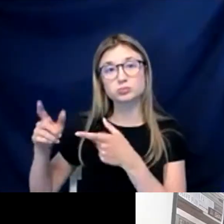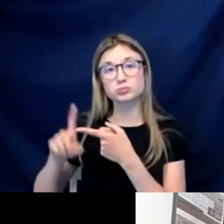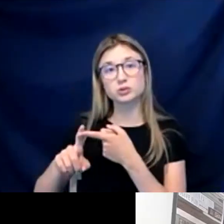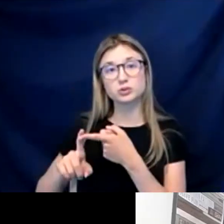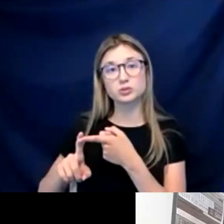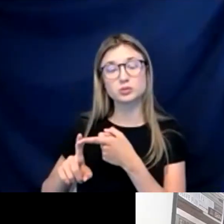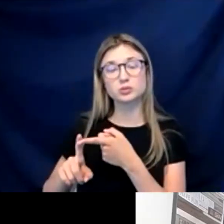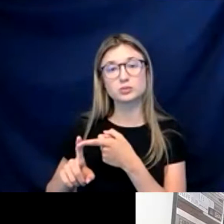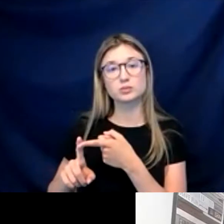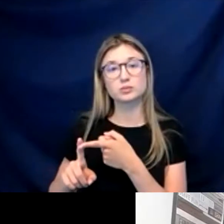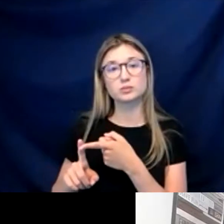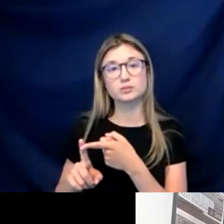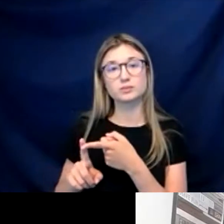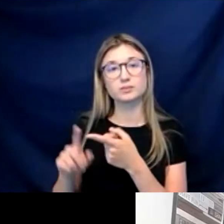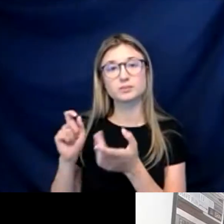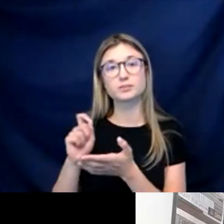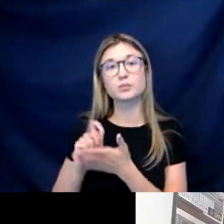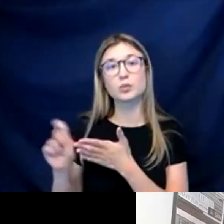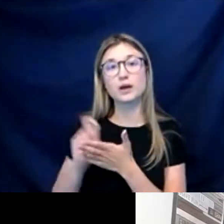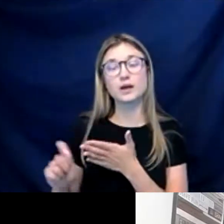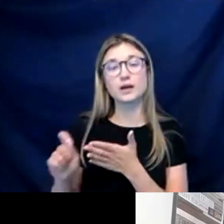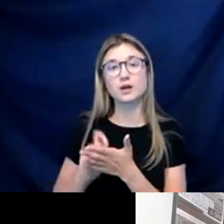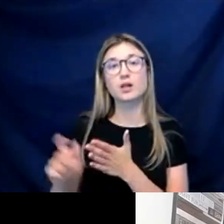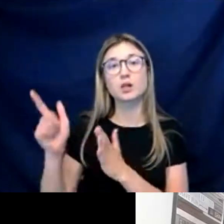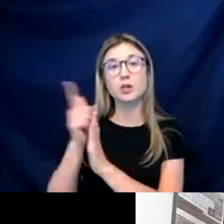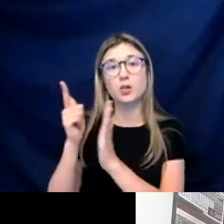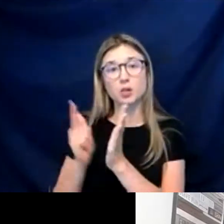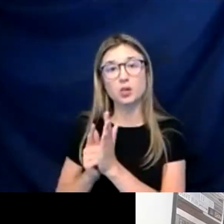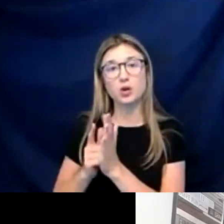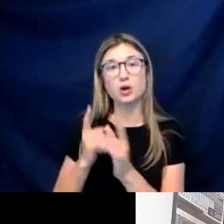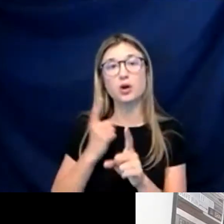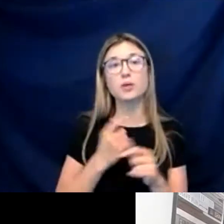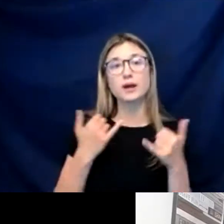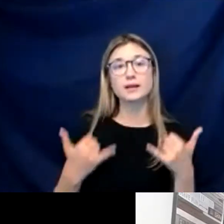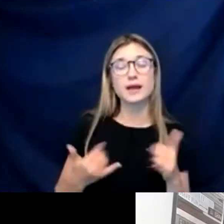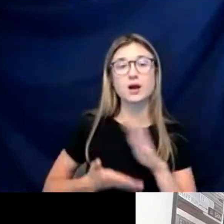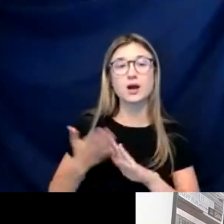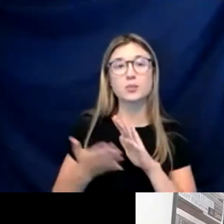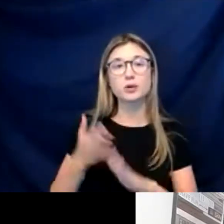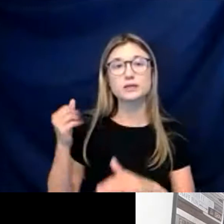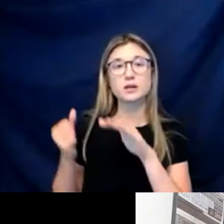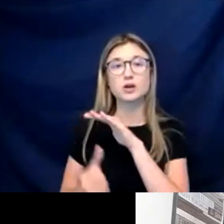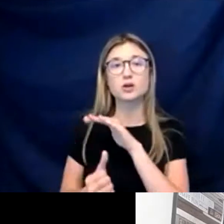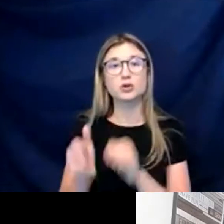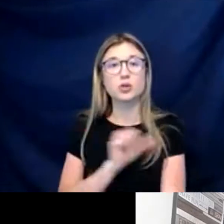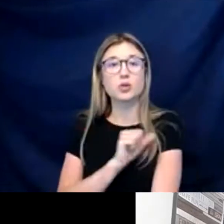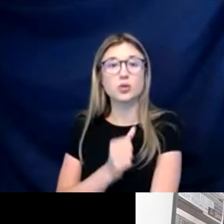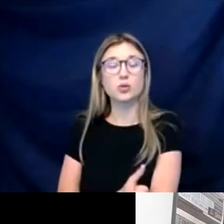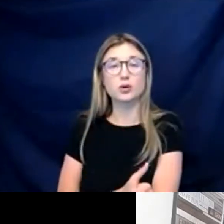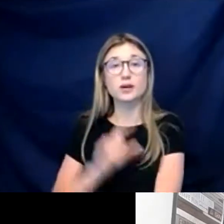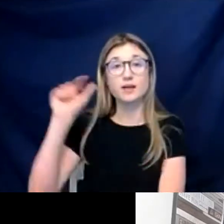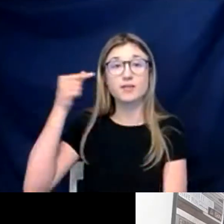there'd be legislation to put it in law, the creation of it in law. Right now it operates under the authority of an executive order of the